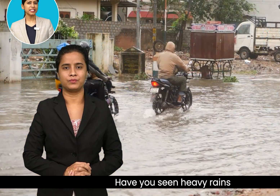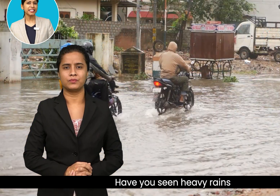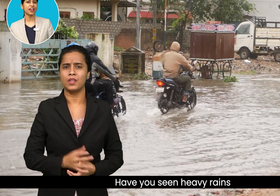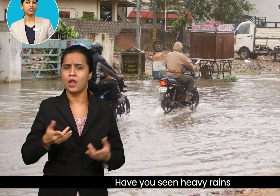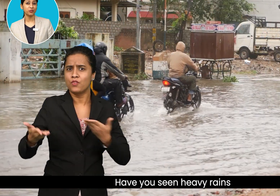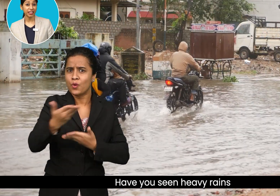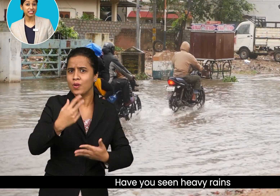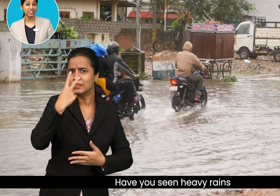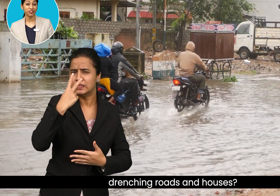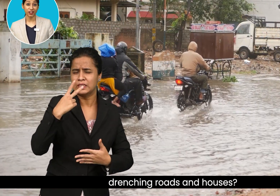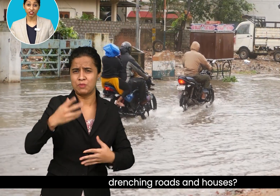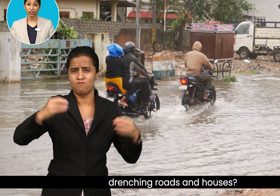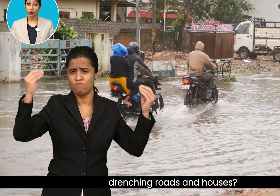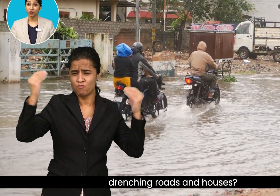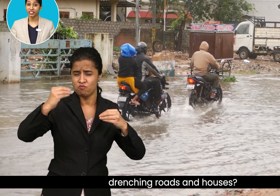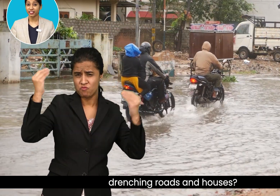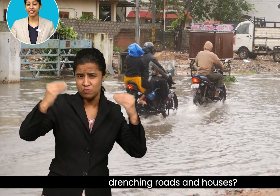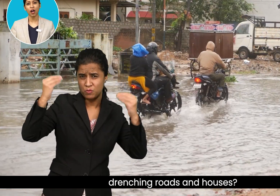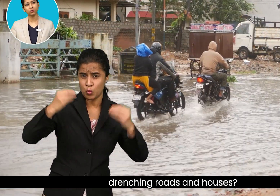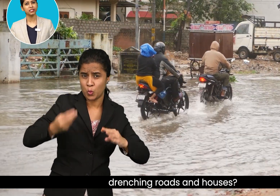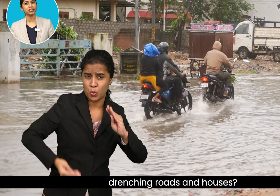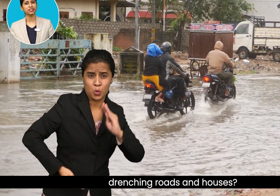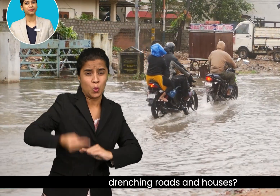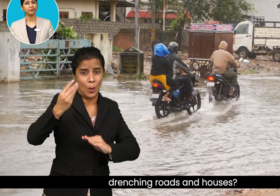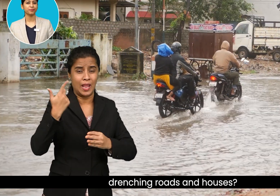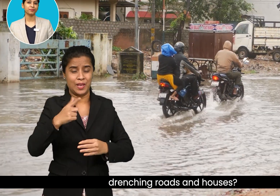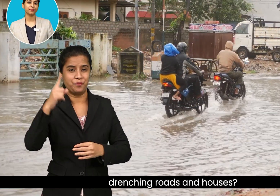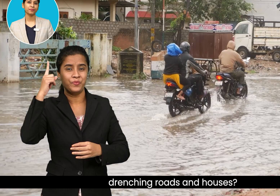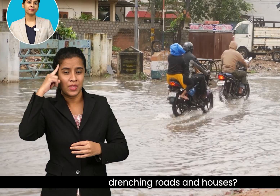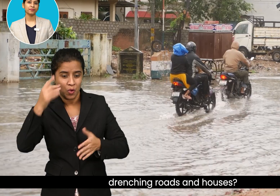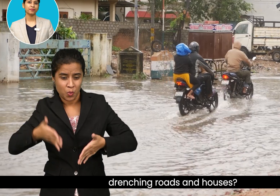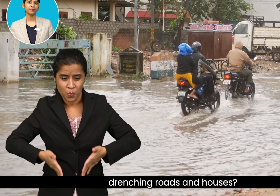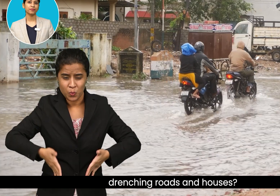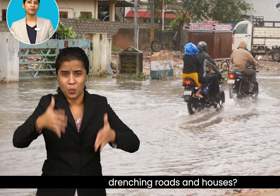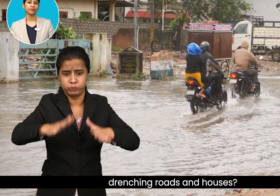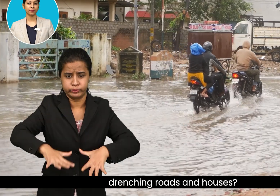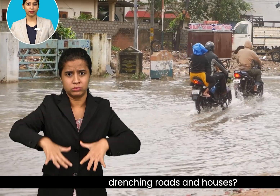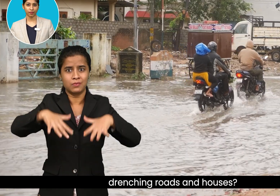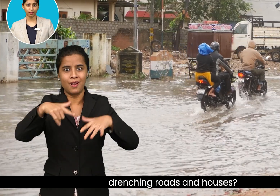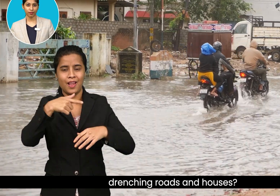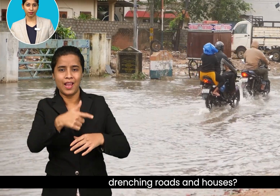Have you seen heavy rains drenching roads and houses?